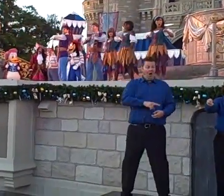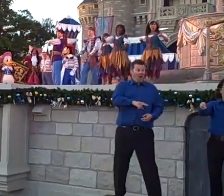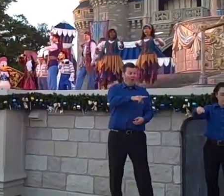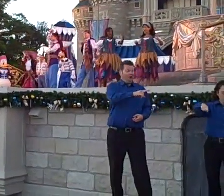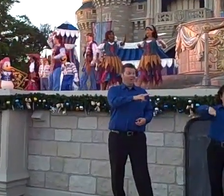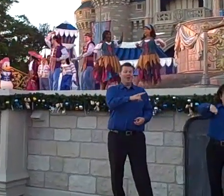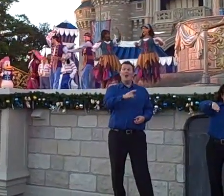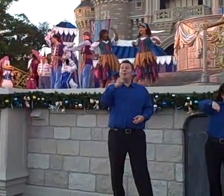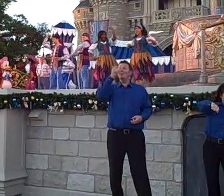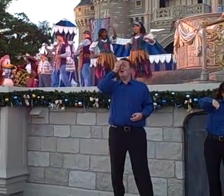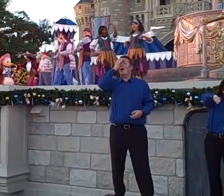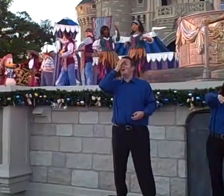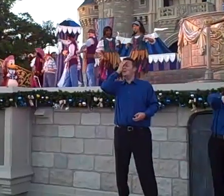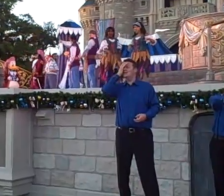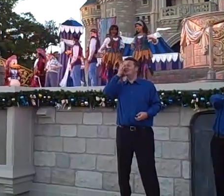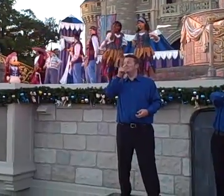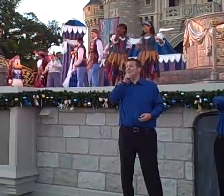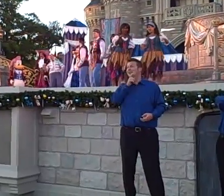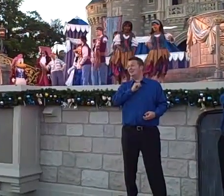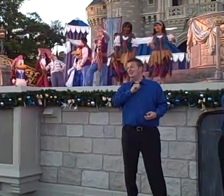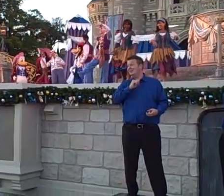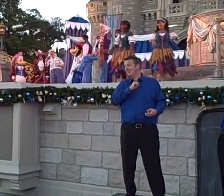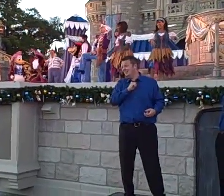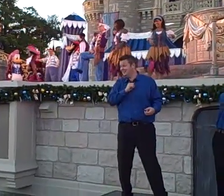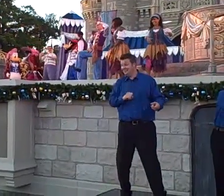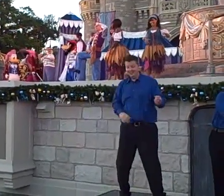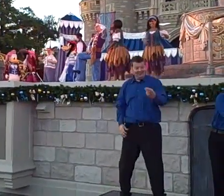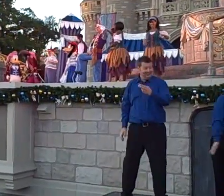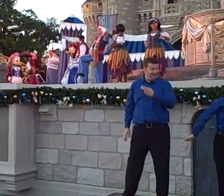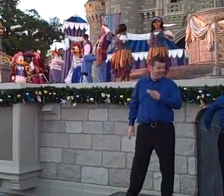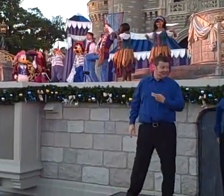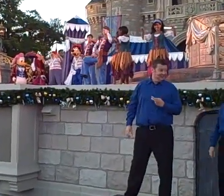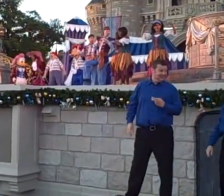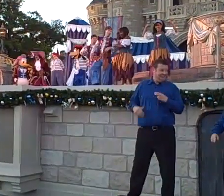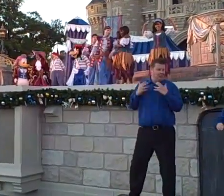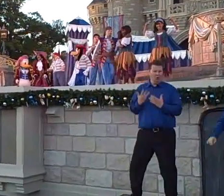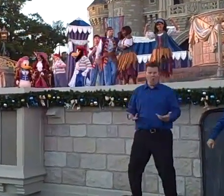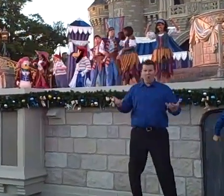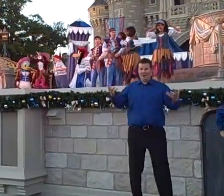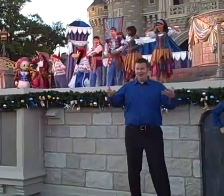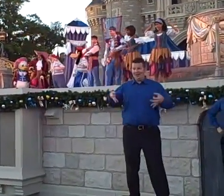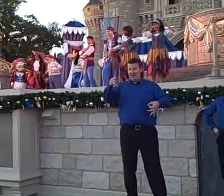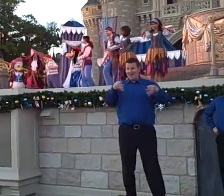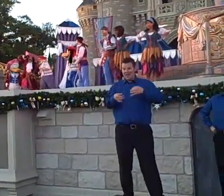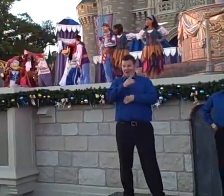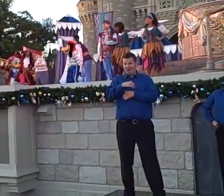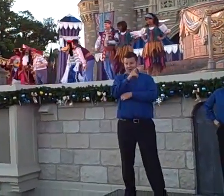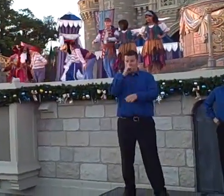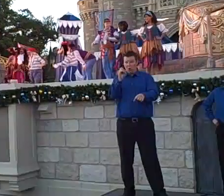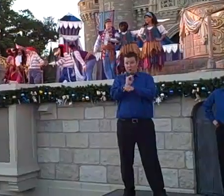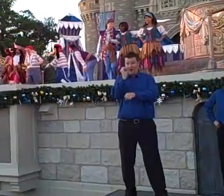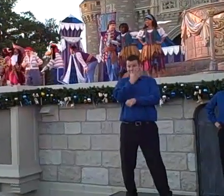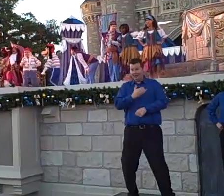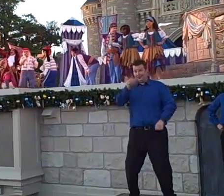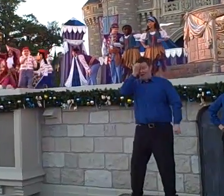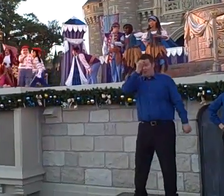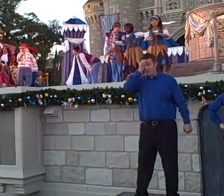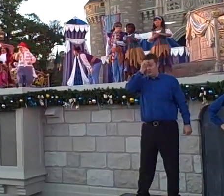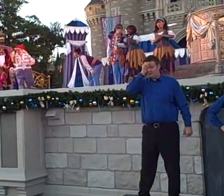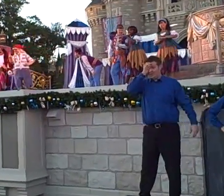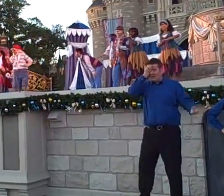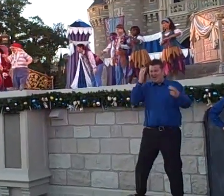Smee? They're pirates! Hold on, Kevin. I heard them. Pirates! Well, if they were